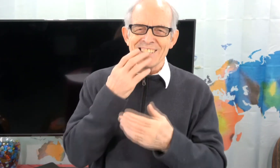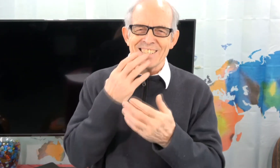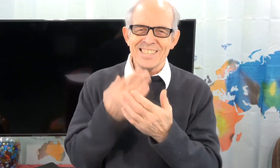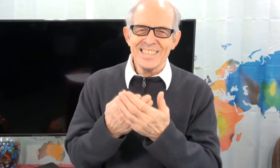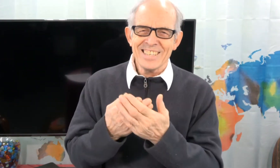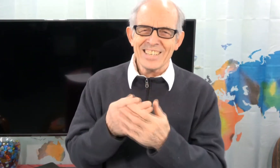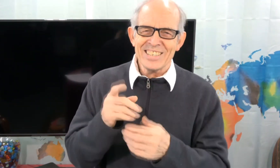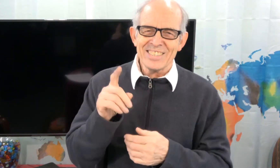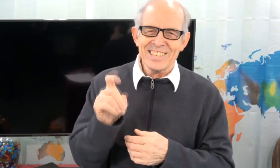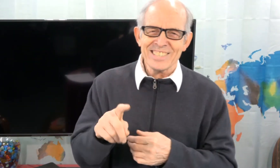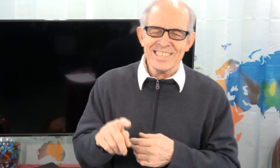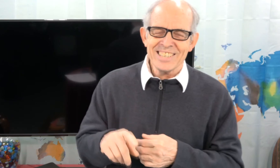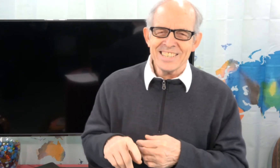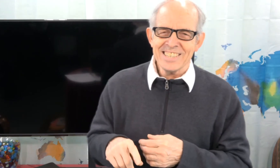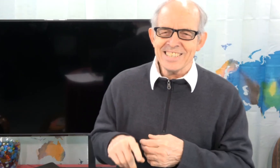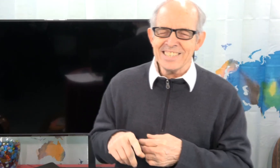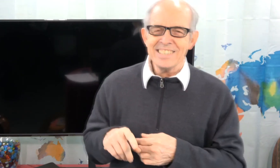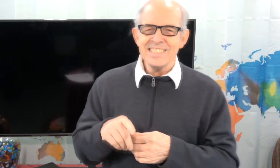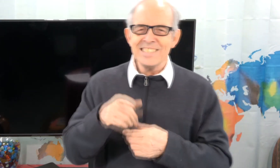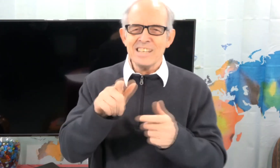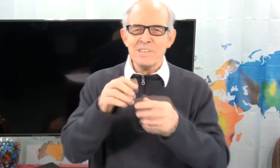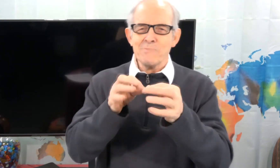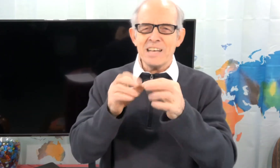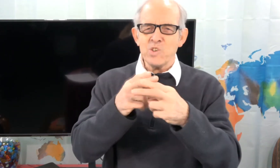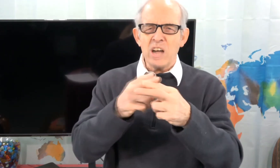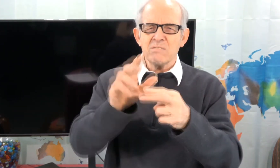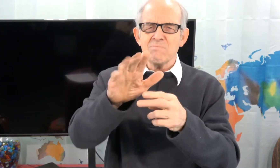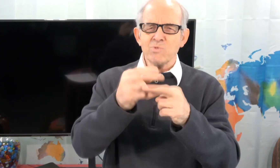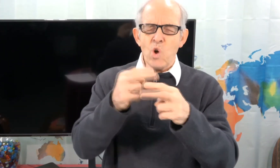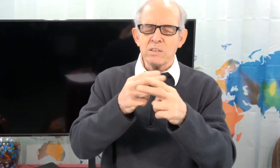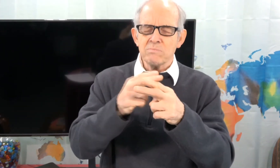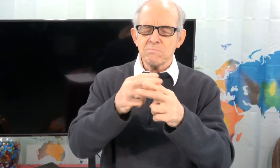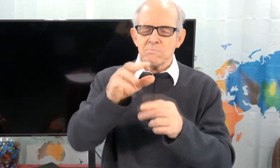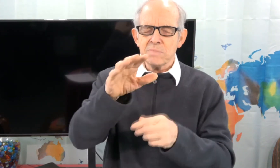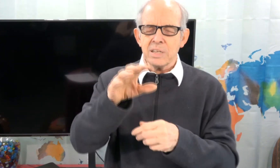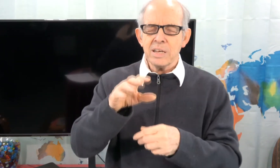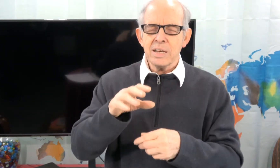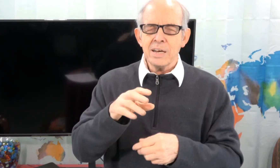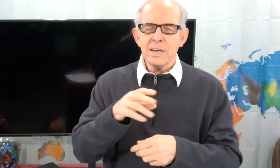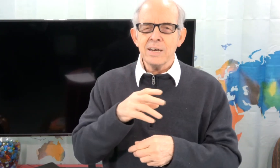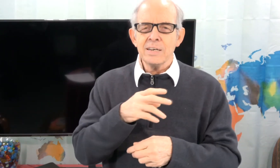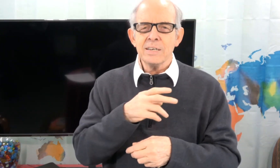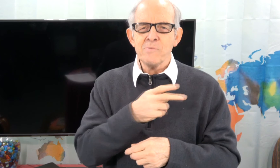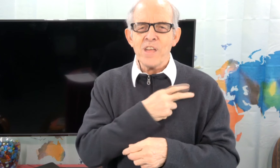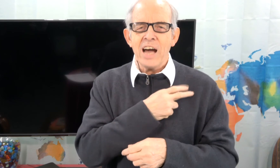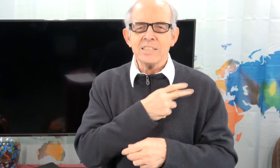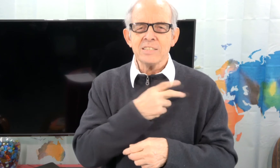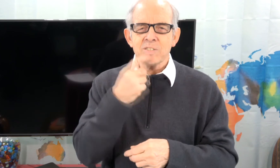Kiss. Let me spell short. But I saw